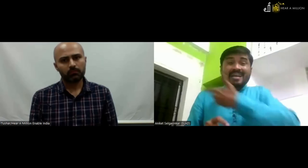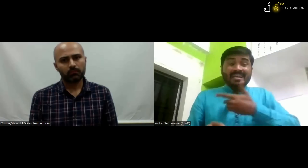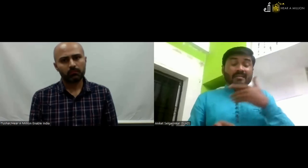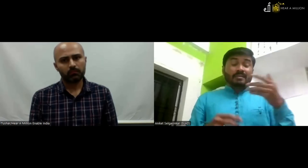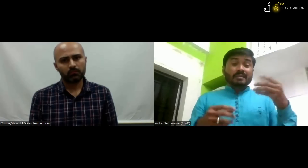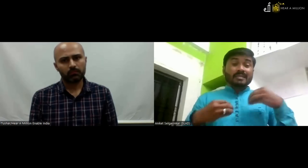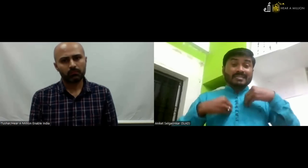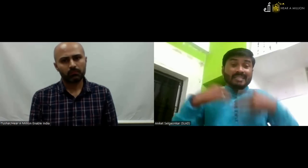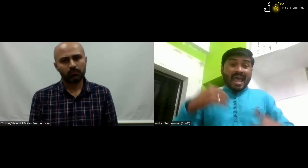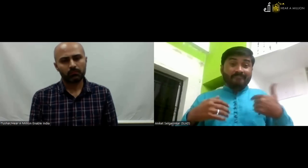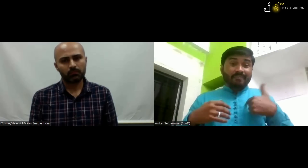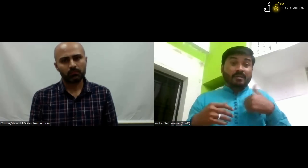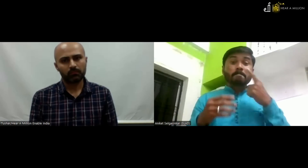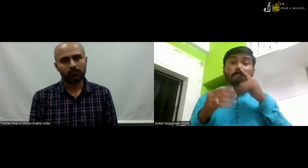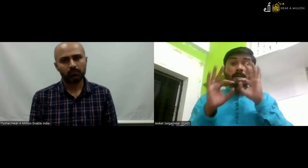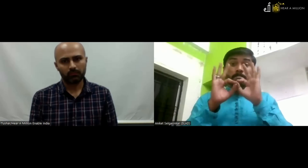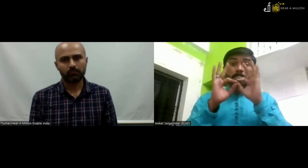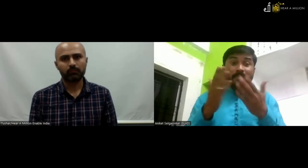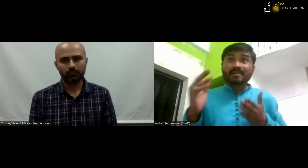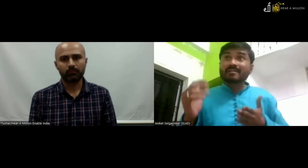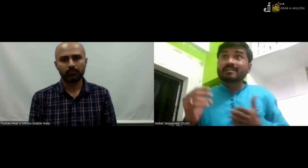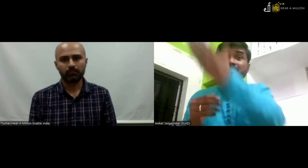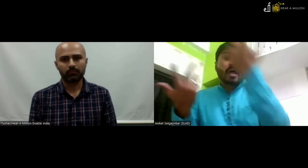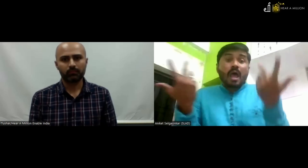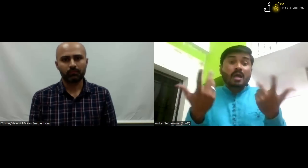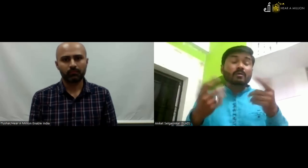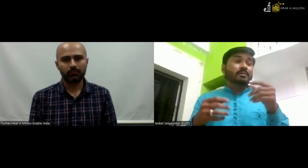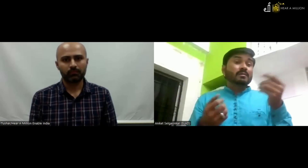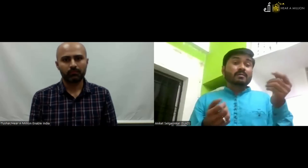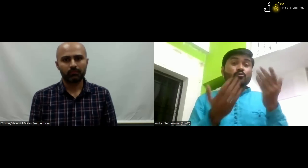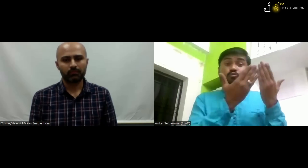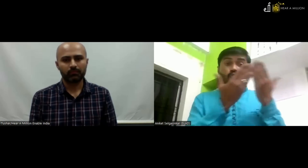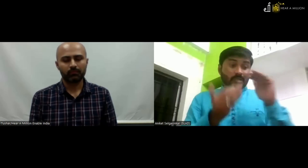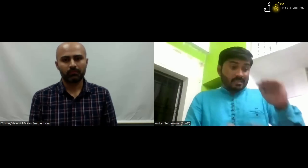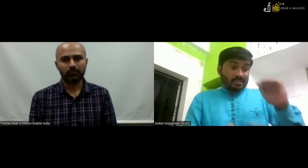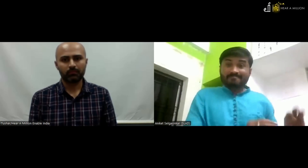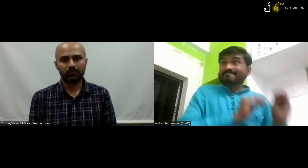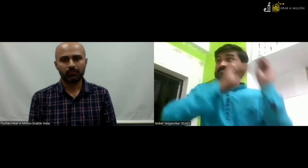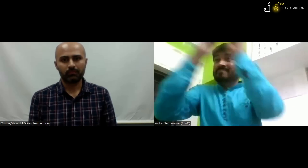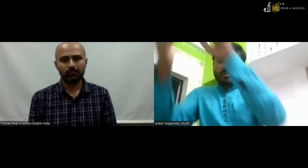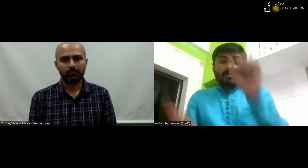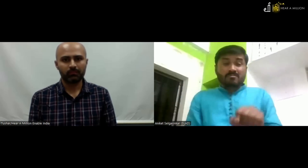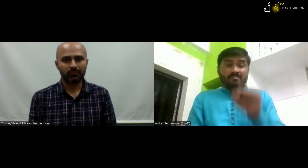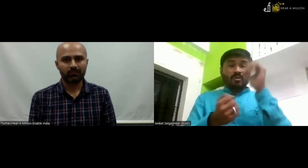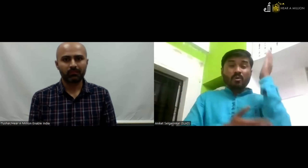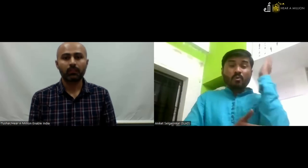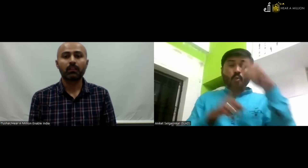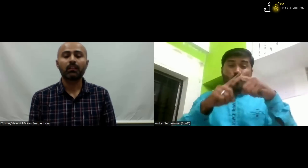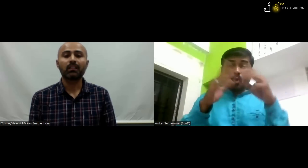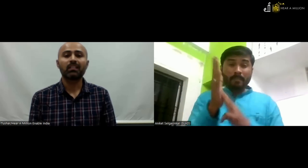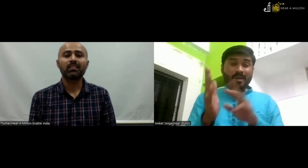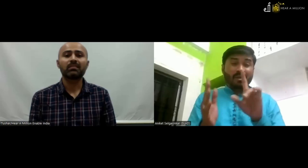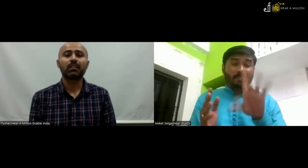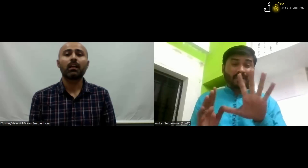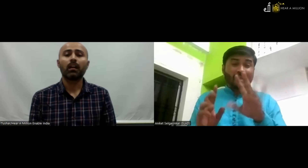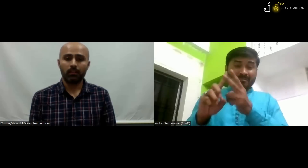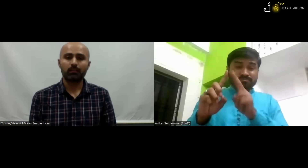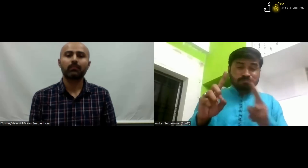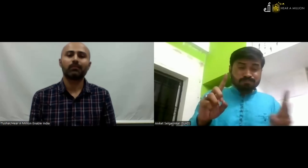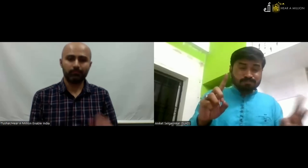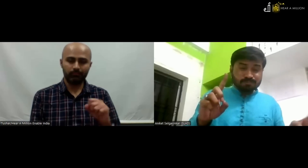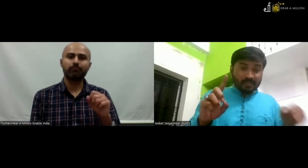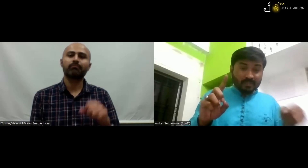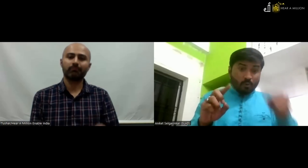drivers. Or the second thing, we ask them, sometimes, if our family member have a medical condition, our children have